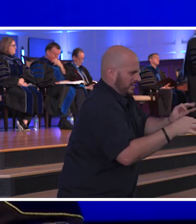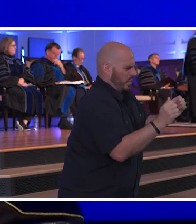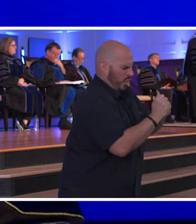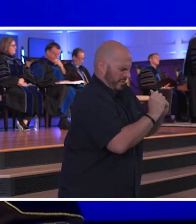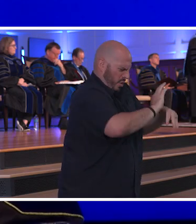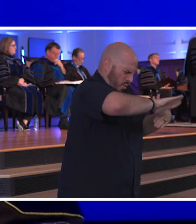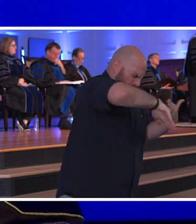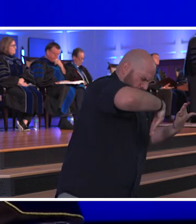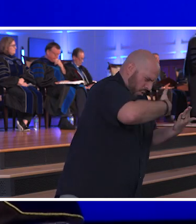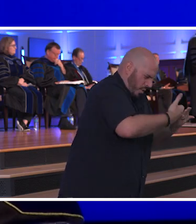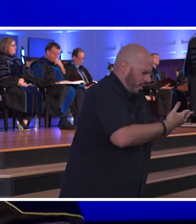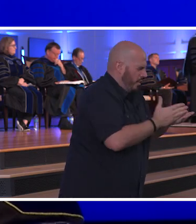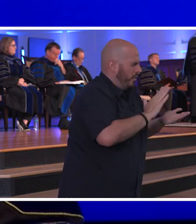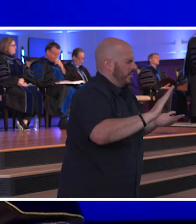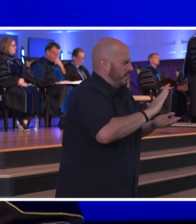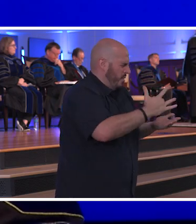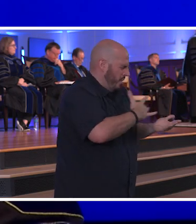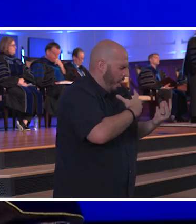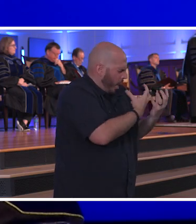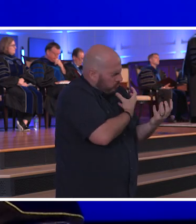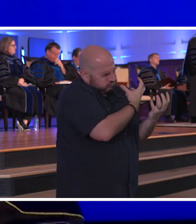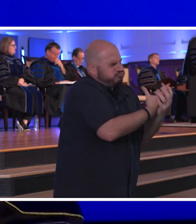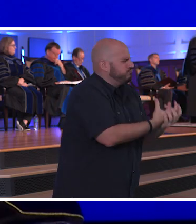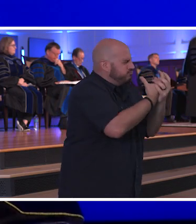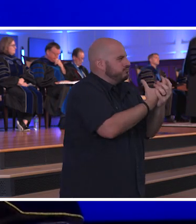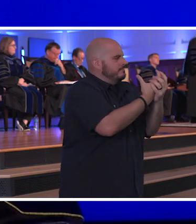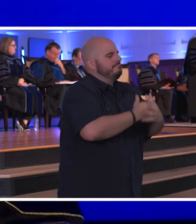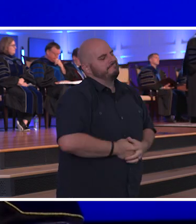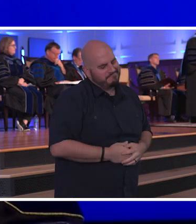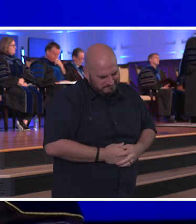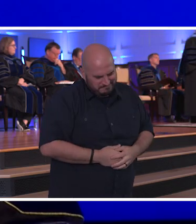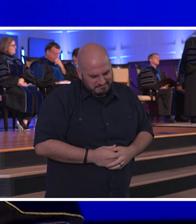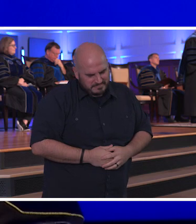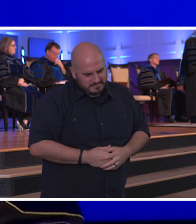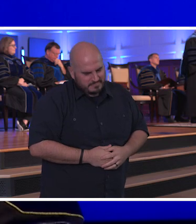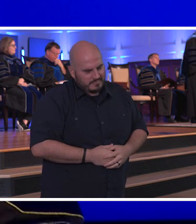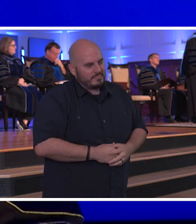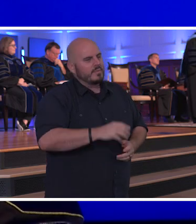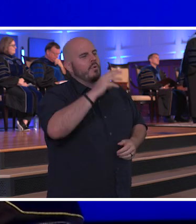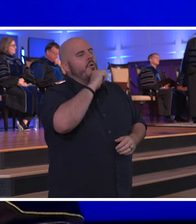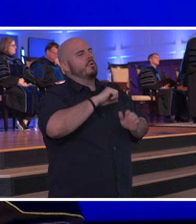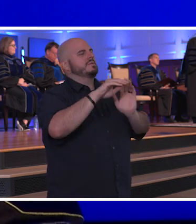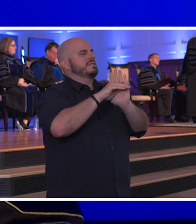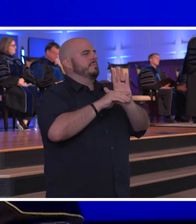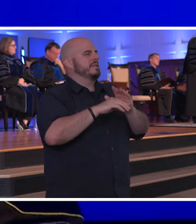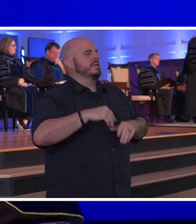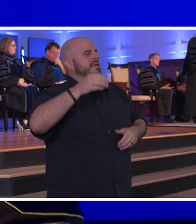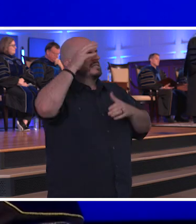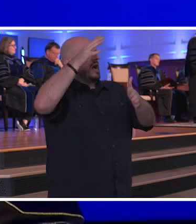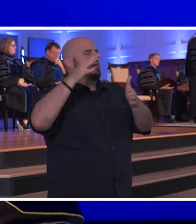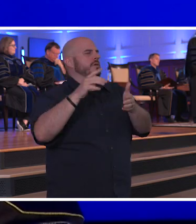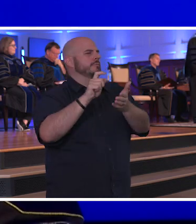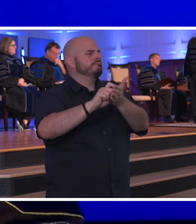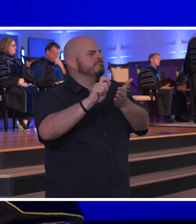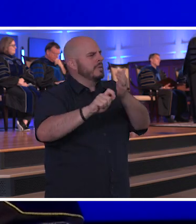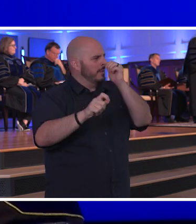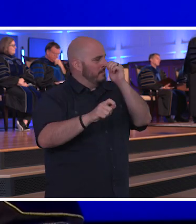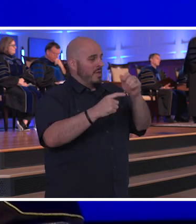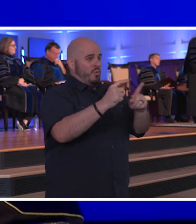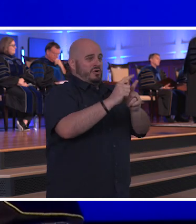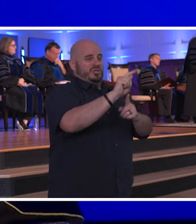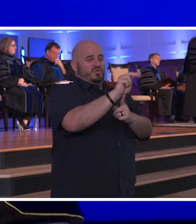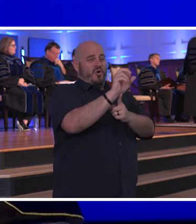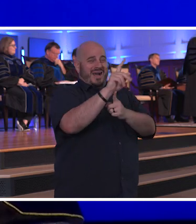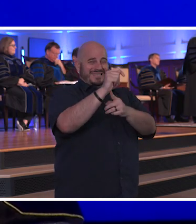your heart. Alan Ross, the wonderful Old Testament scholar, notes that the word trust, quote, carries the force